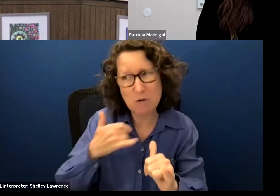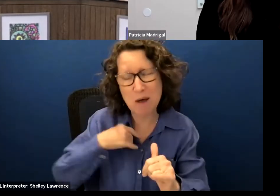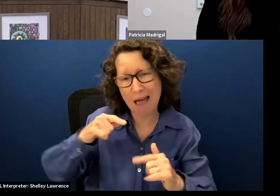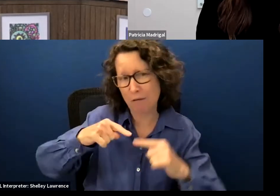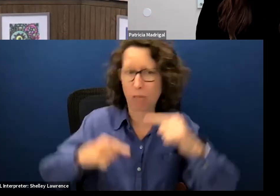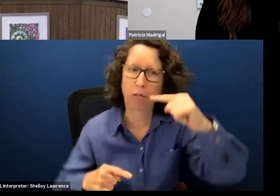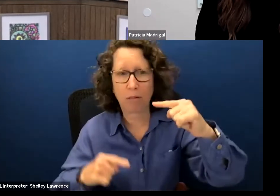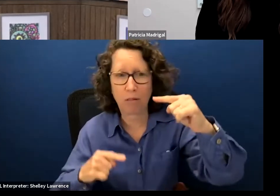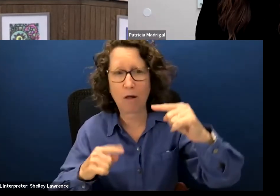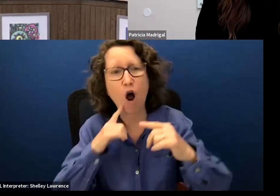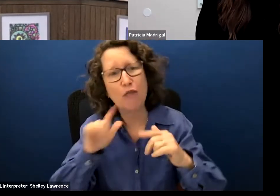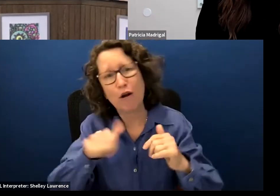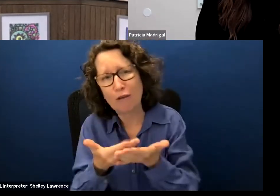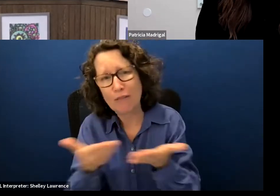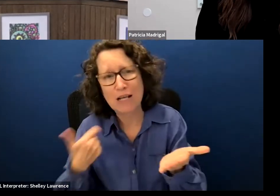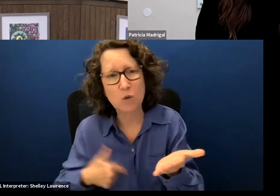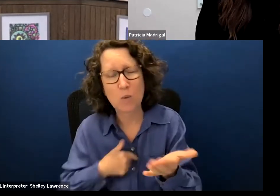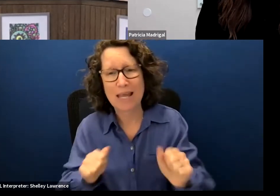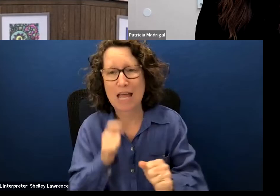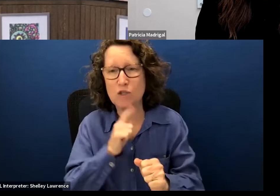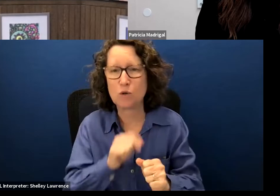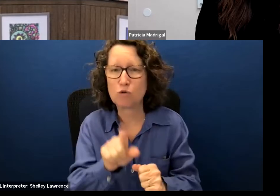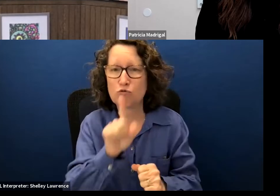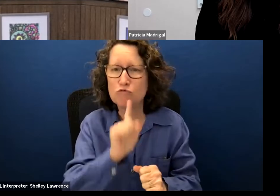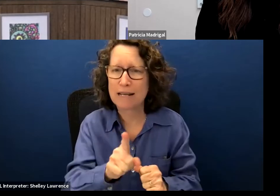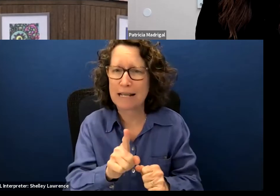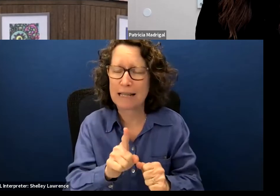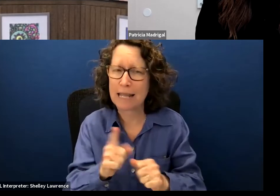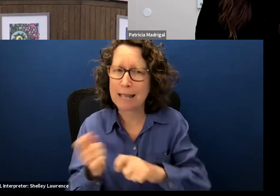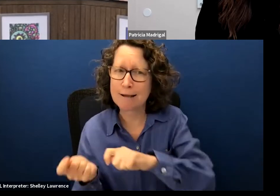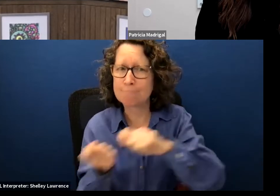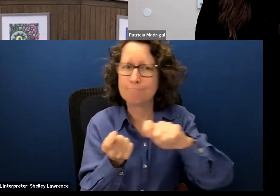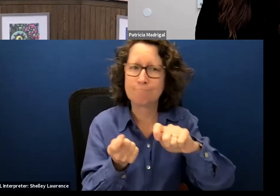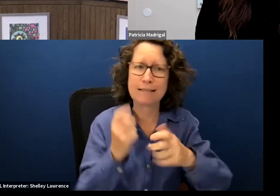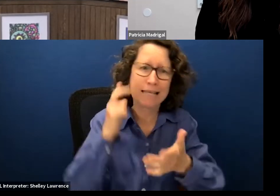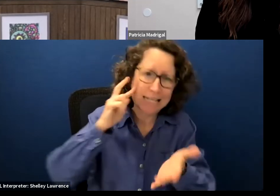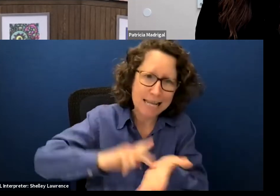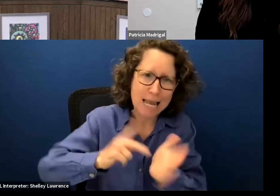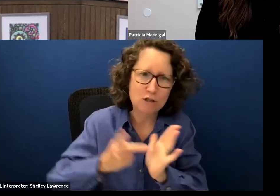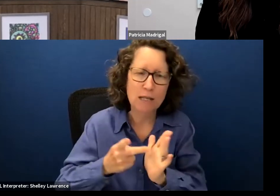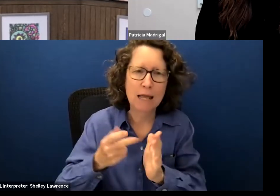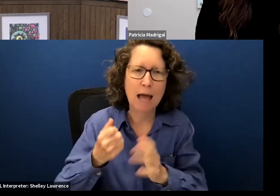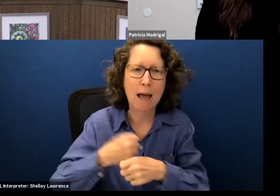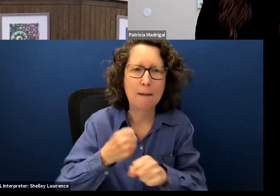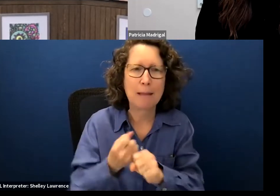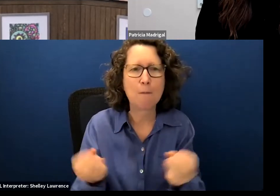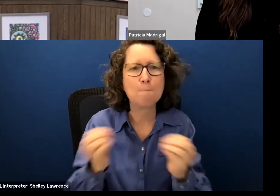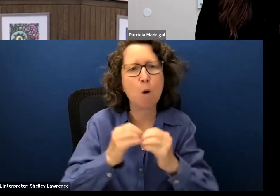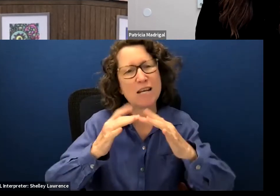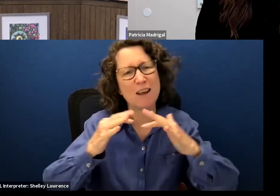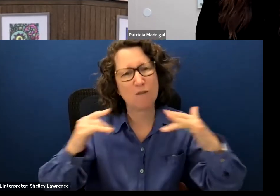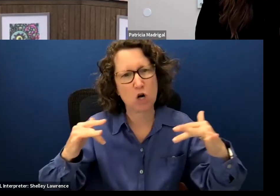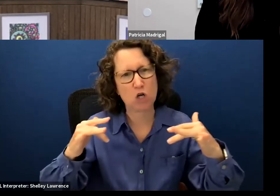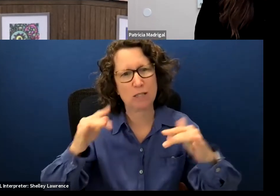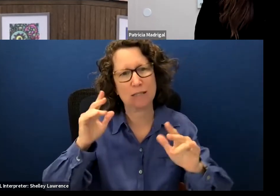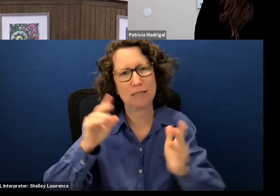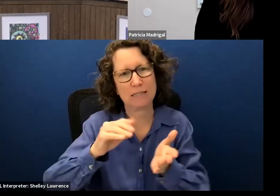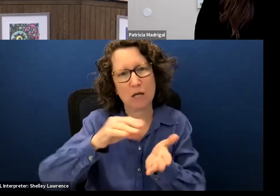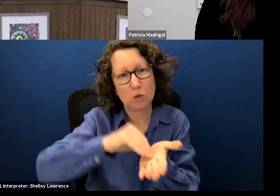barrier. Are there other things that we can do to really be intentional about getting and being more diverse in this